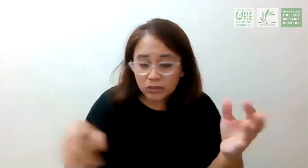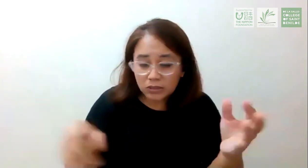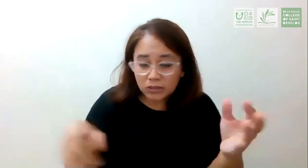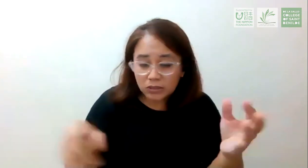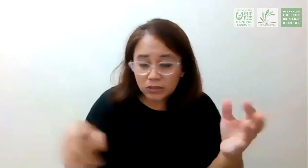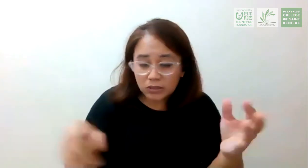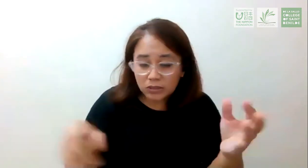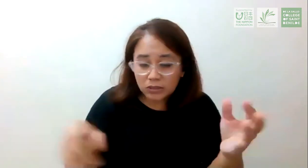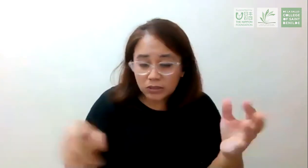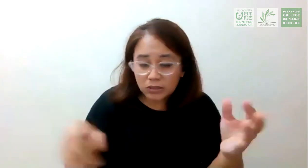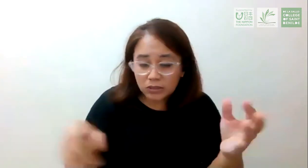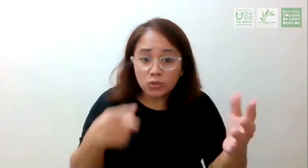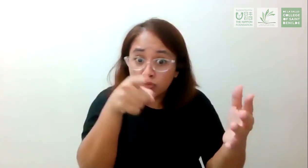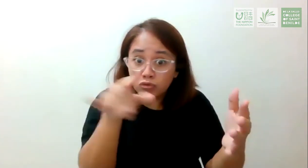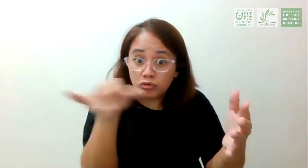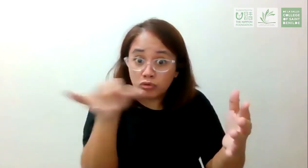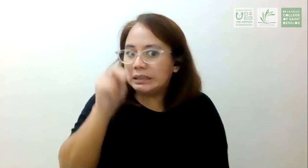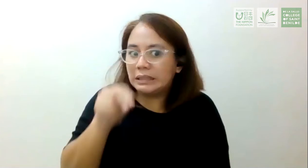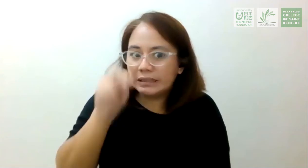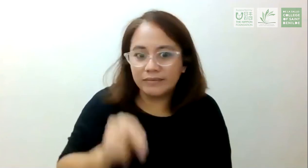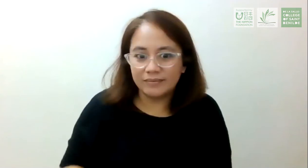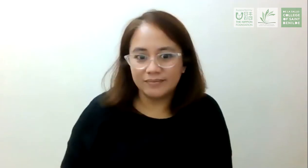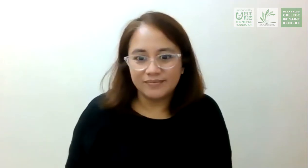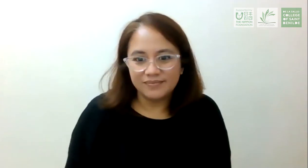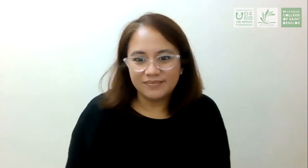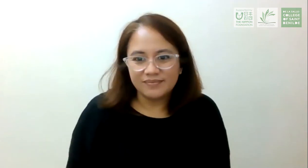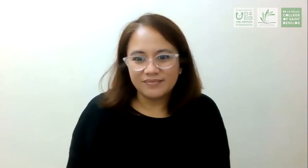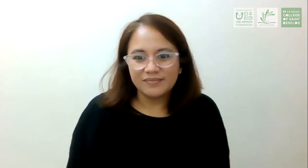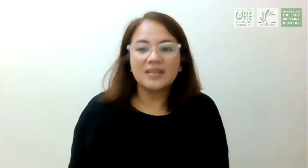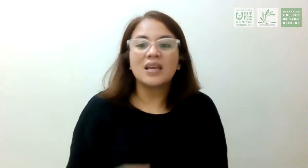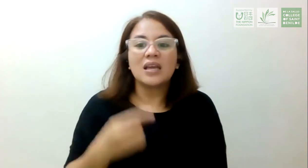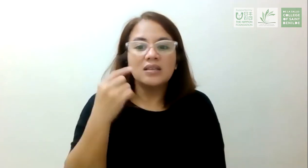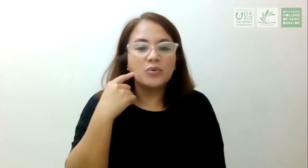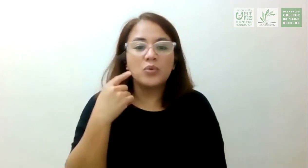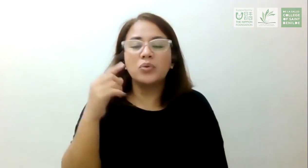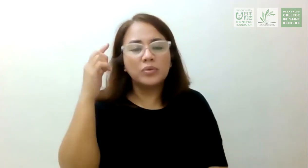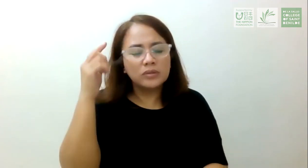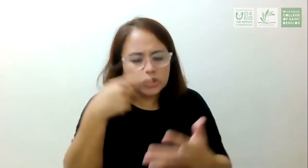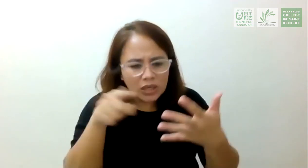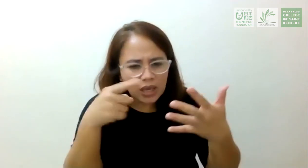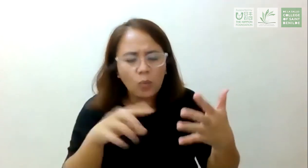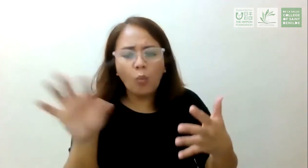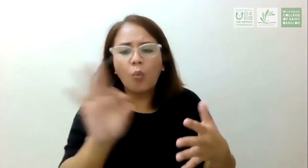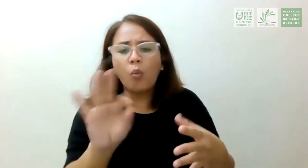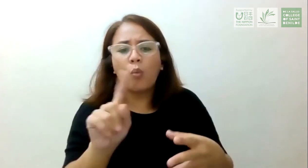So what linguists do is look at the function of each word in each sentence.